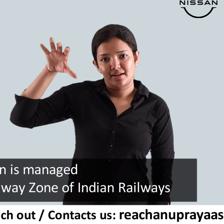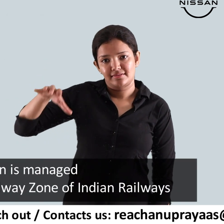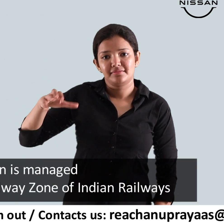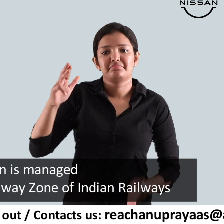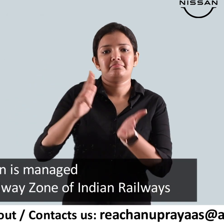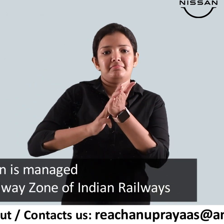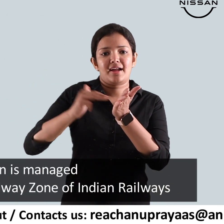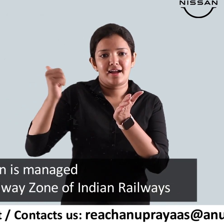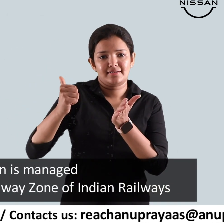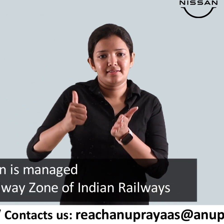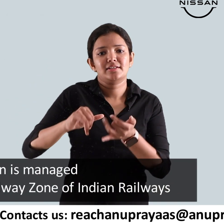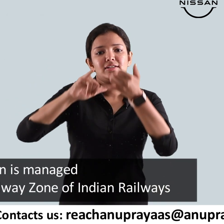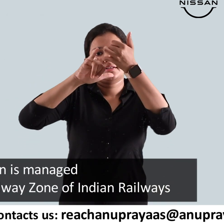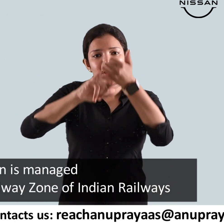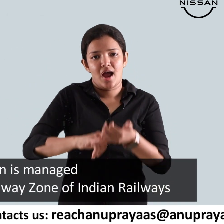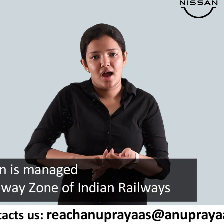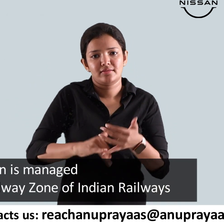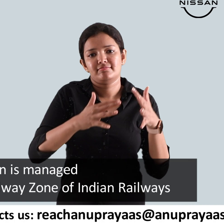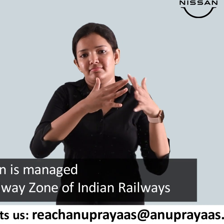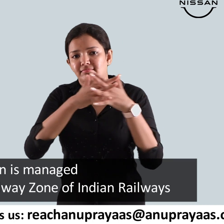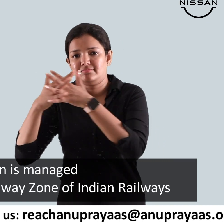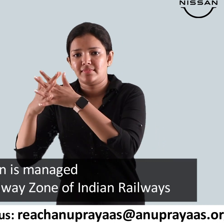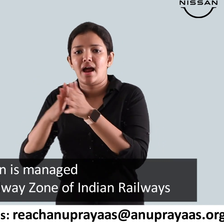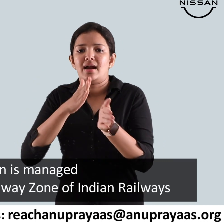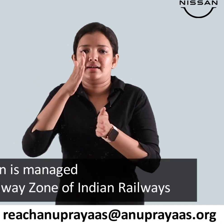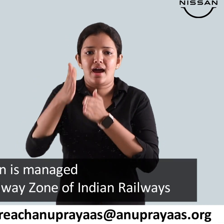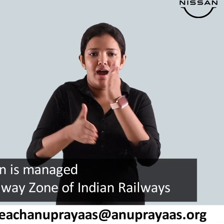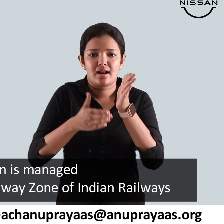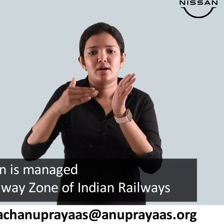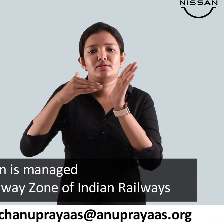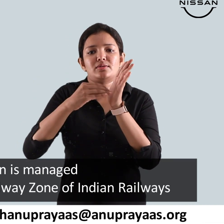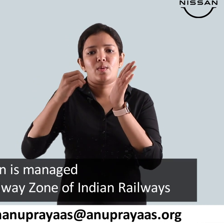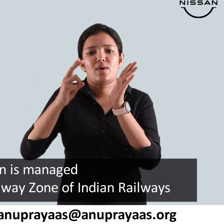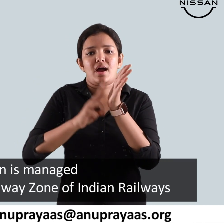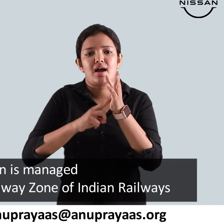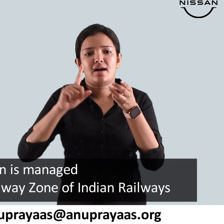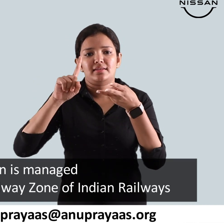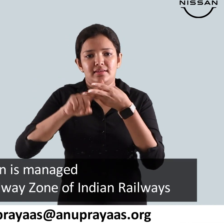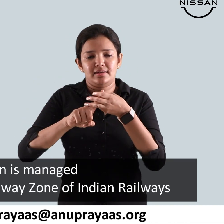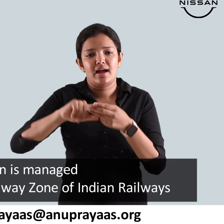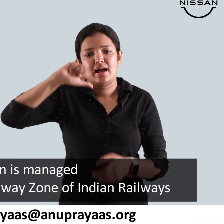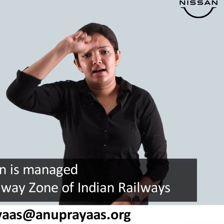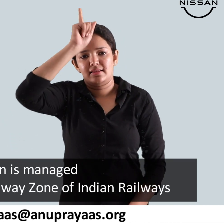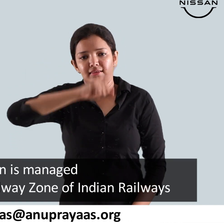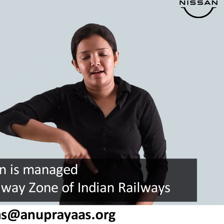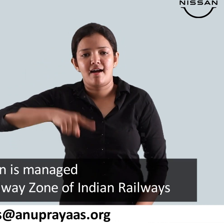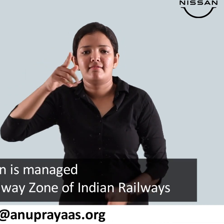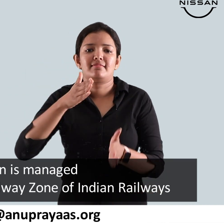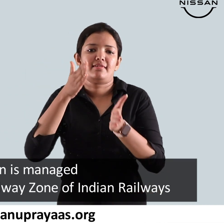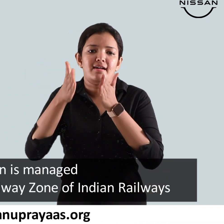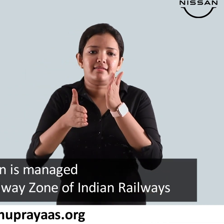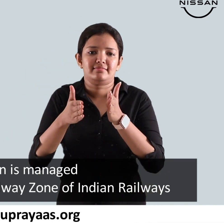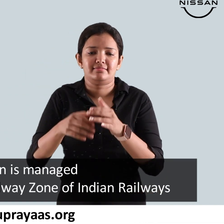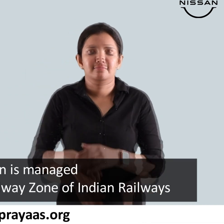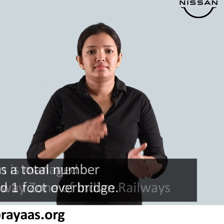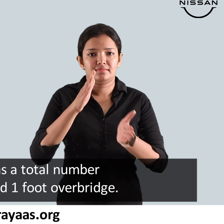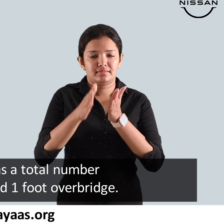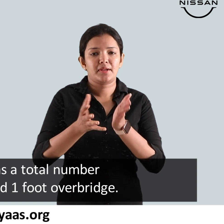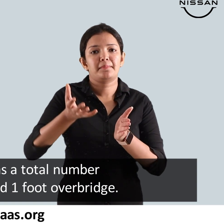This station is managed by the South Western Railway Zone of Indian Railways. The